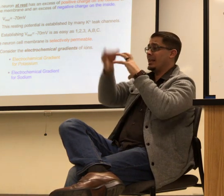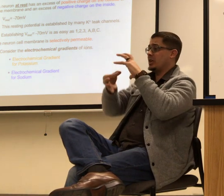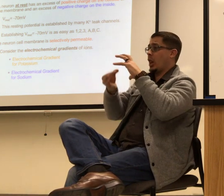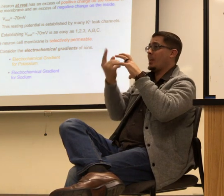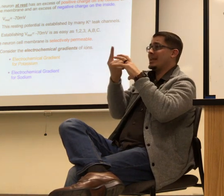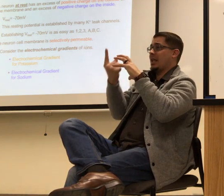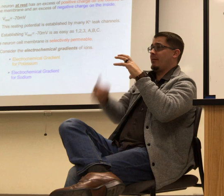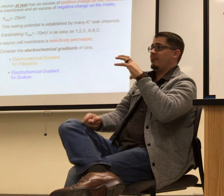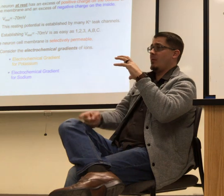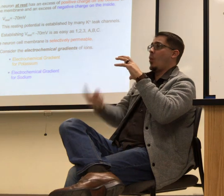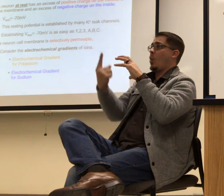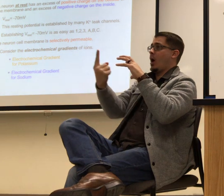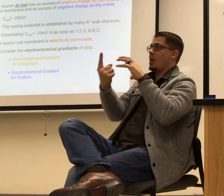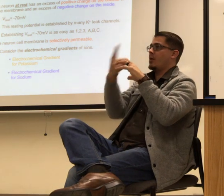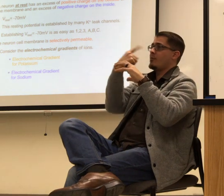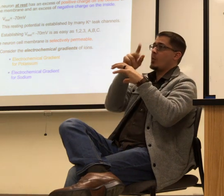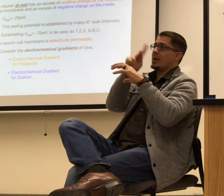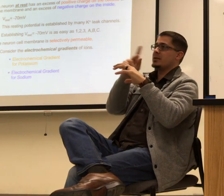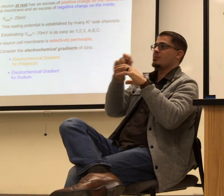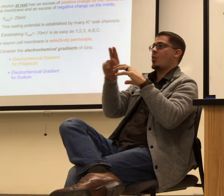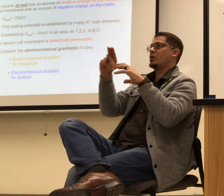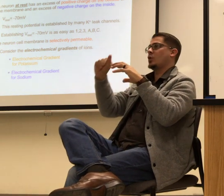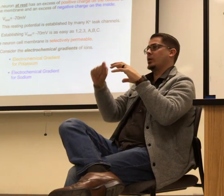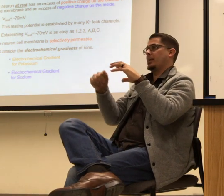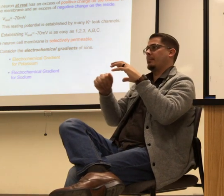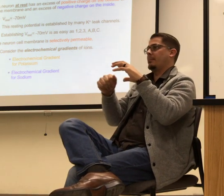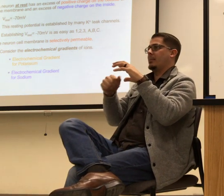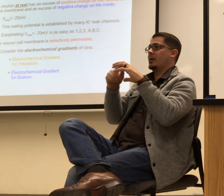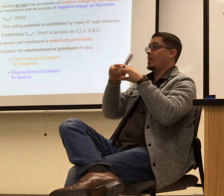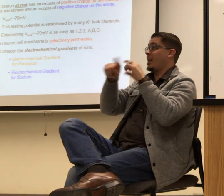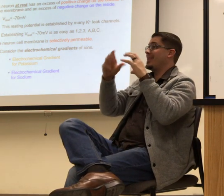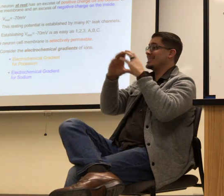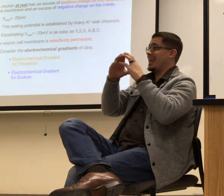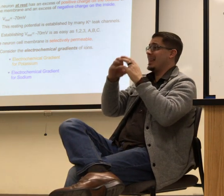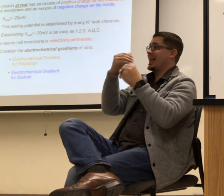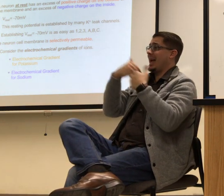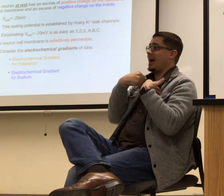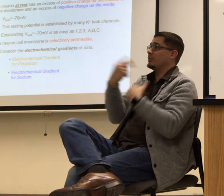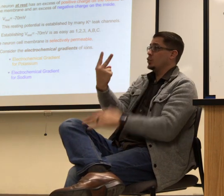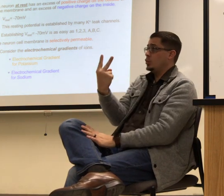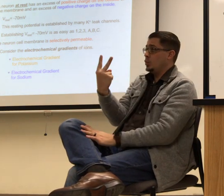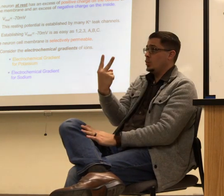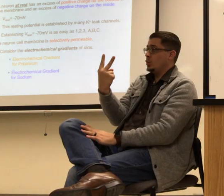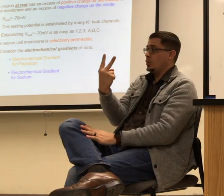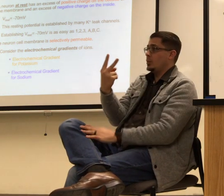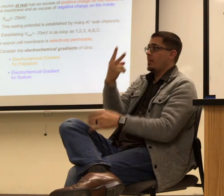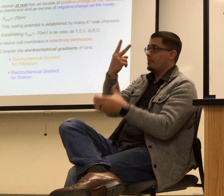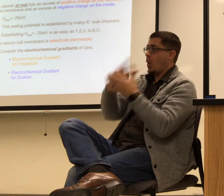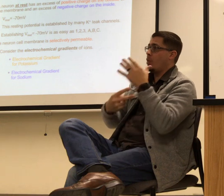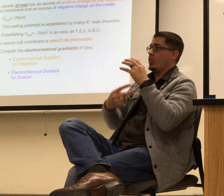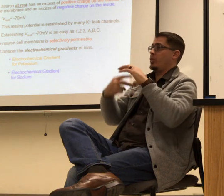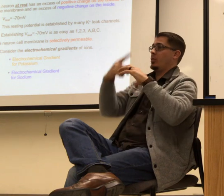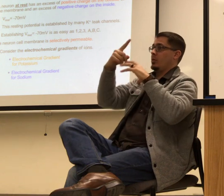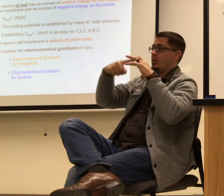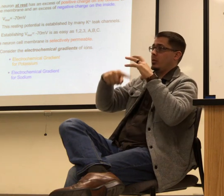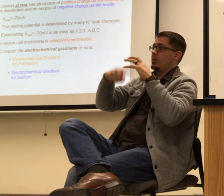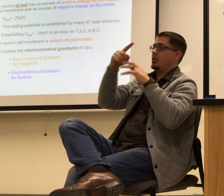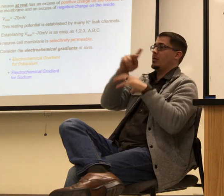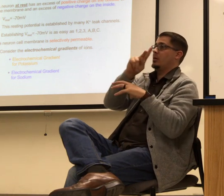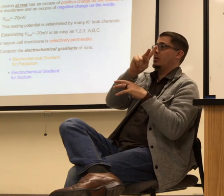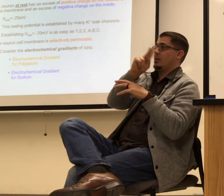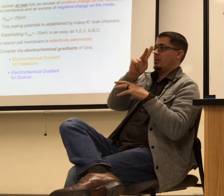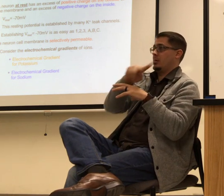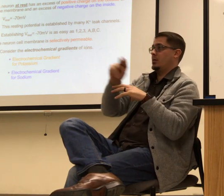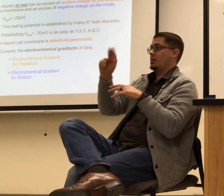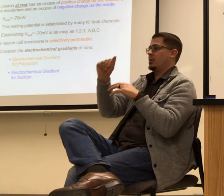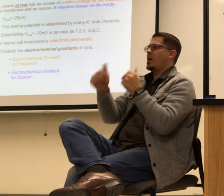by itself in a cell. Okay. But the cells are permeable to both. It's